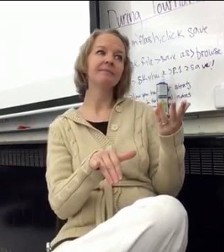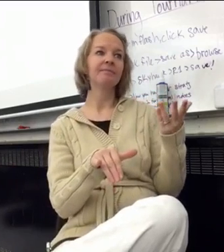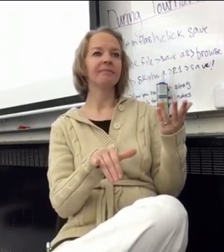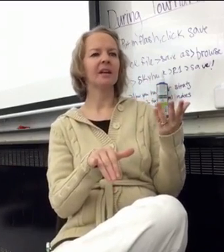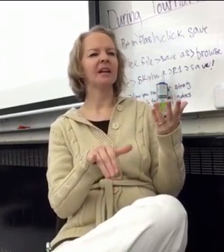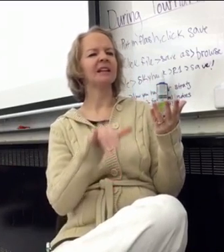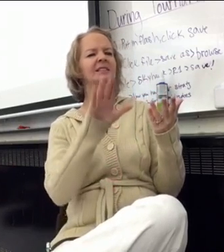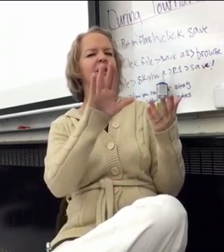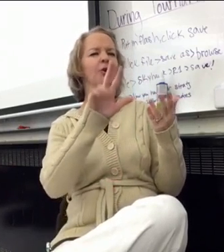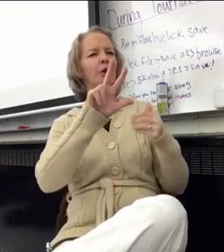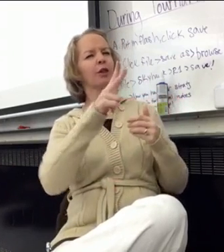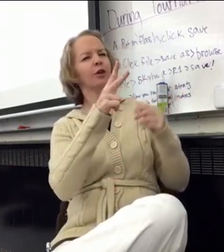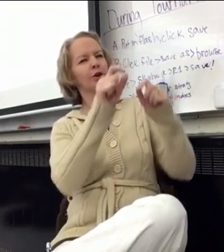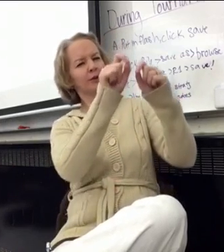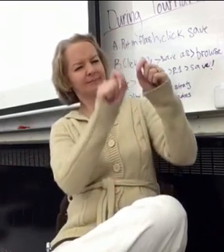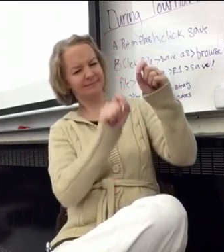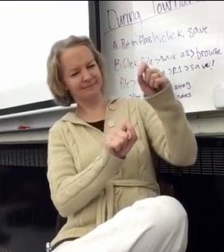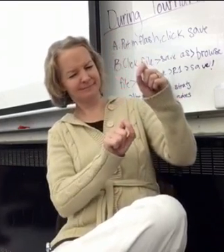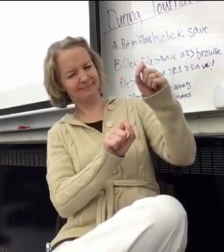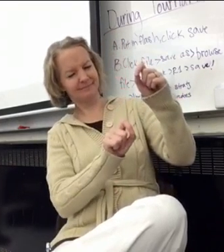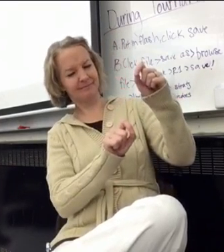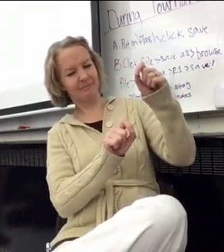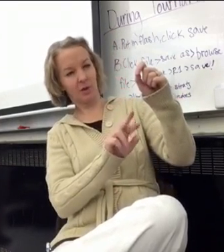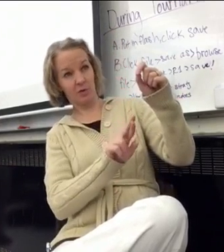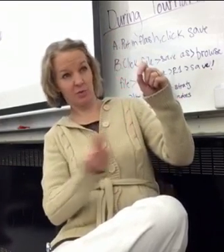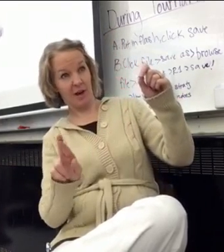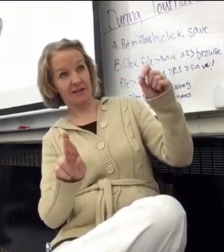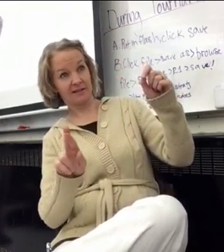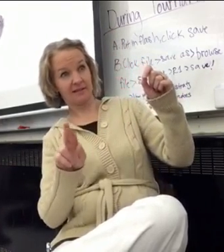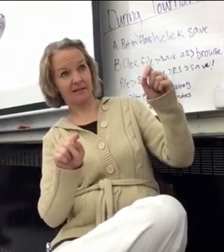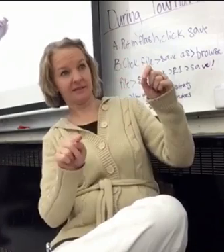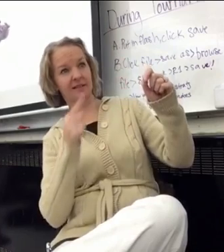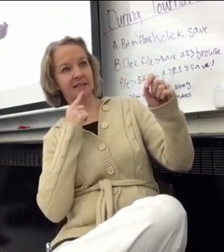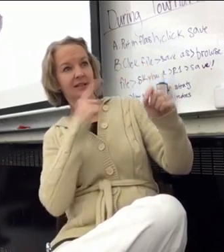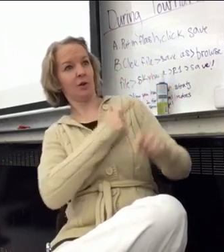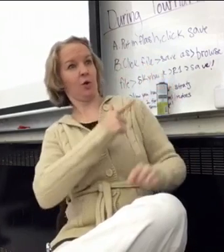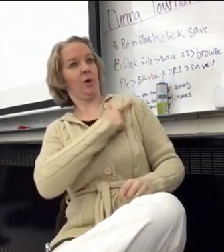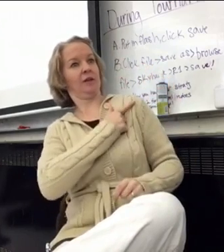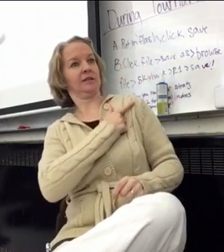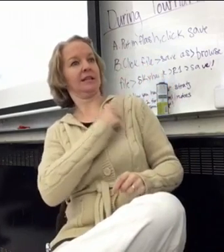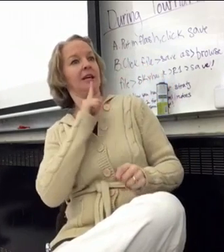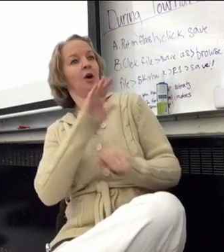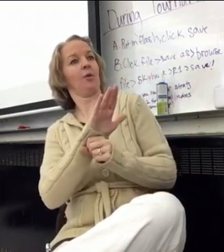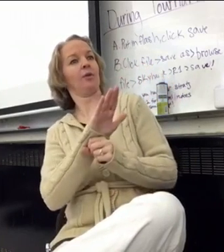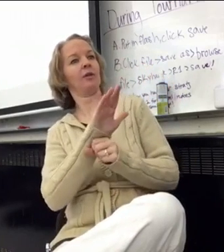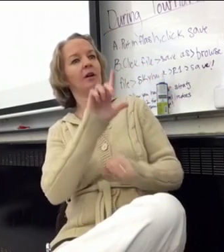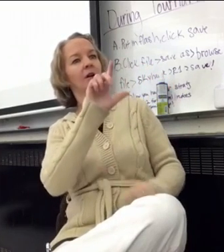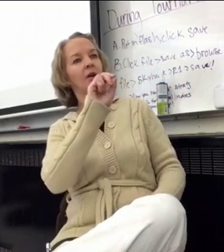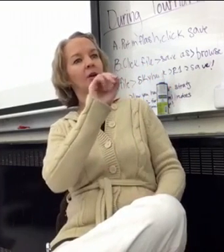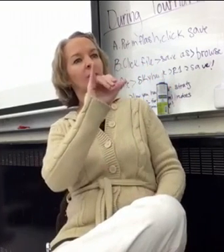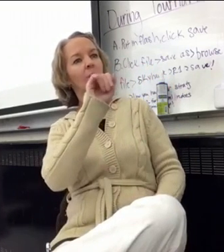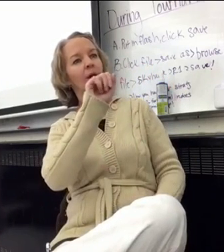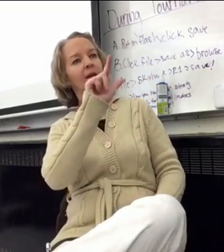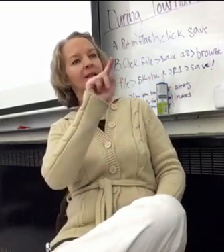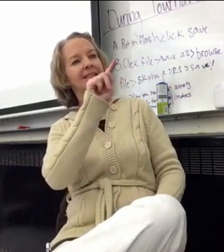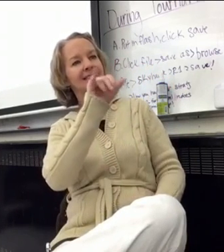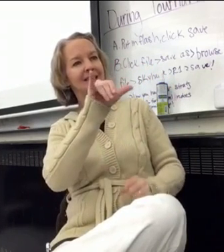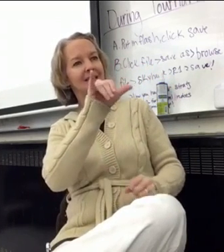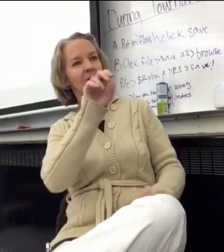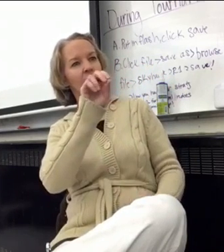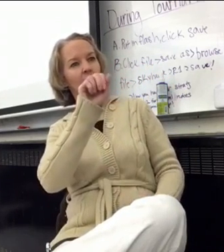down on your third bullet, far right, where it says loyalty oath. If you will highlight the word loyalty oath.